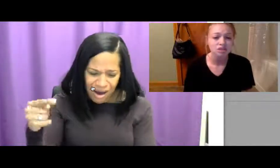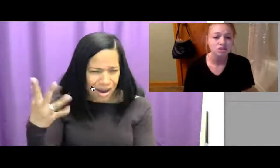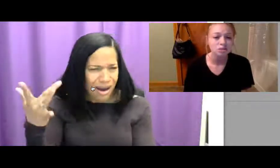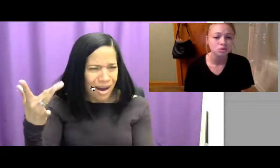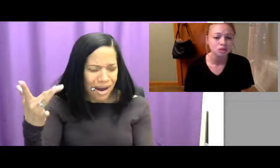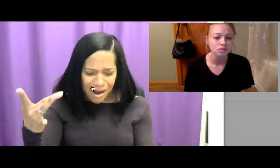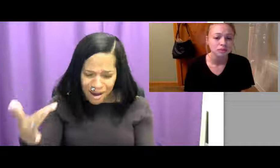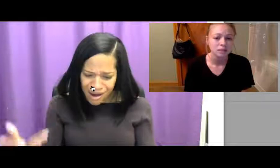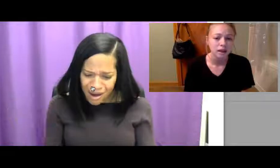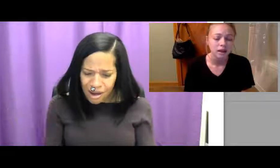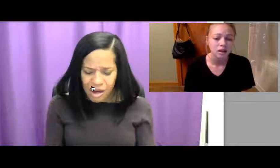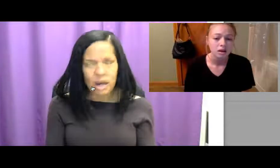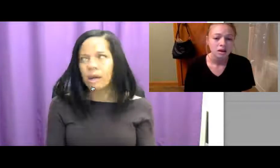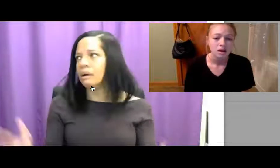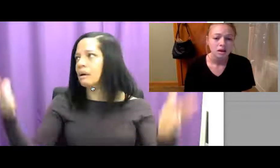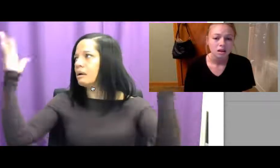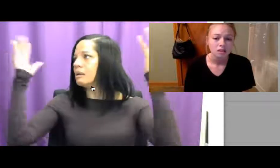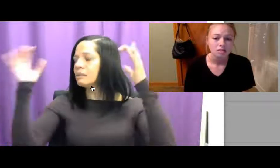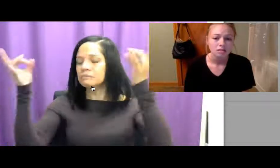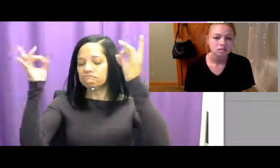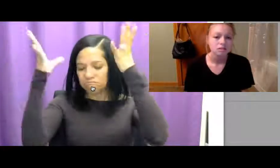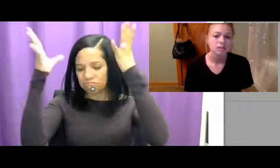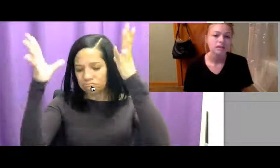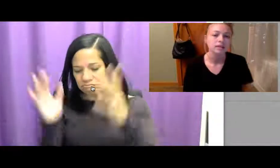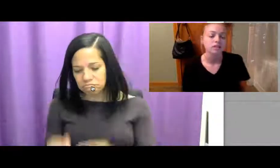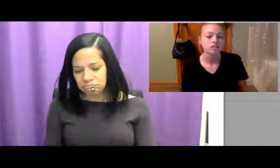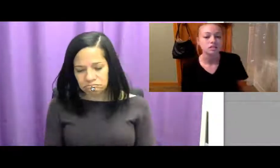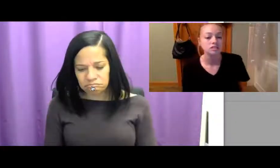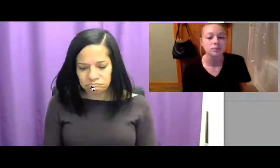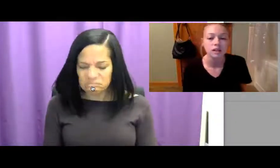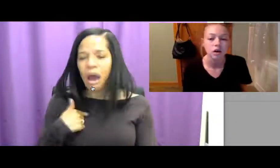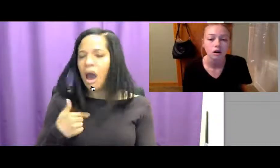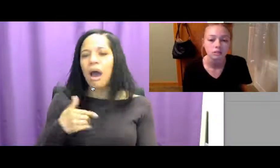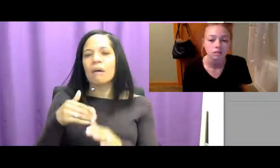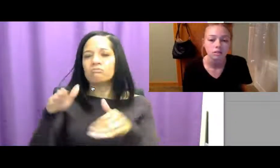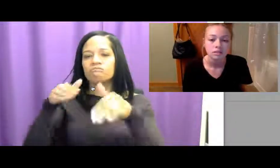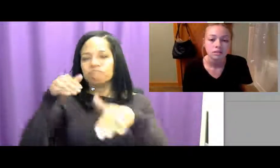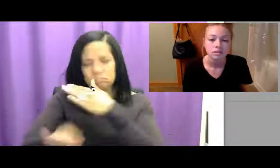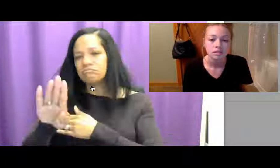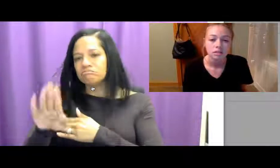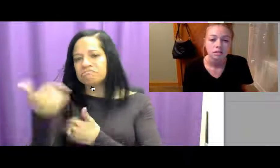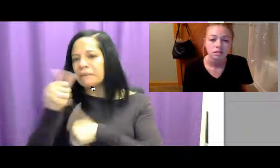That is too long for me to wait. Oh my gosh, this is freaking awful.